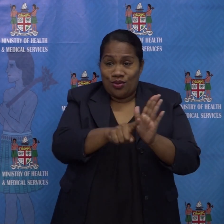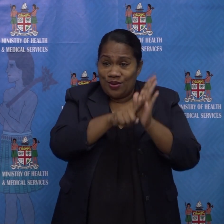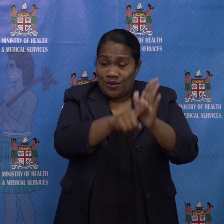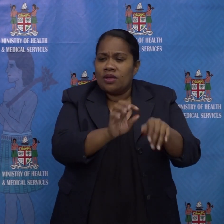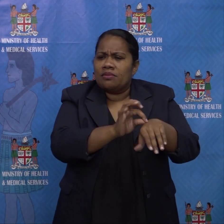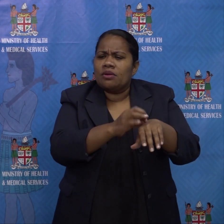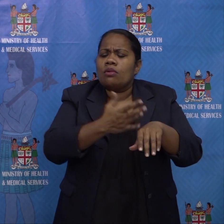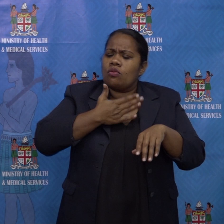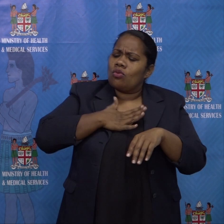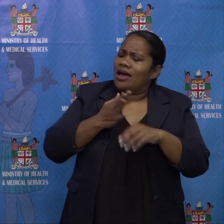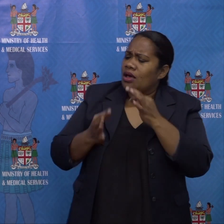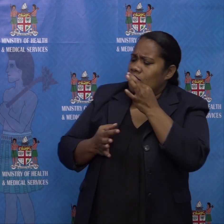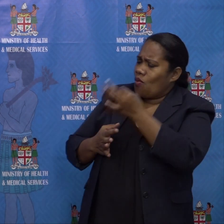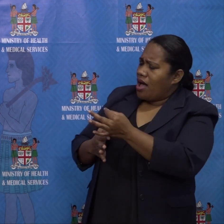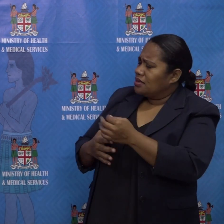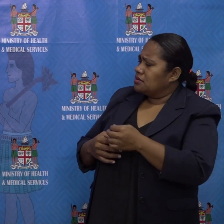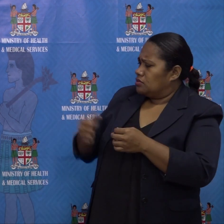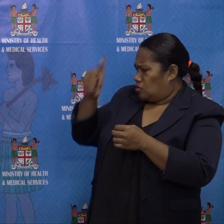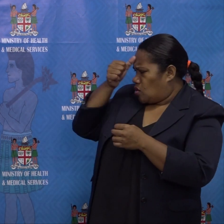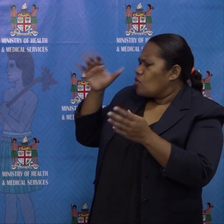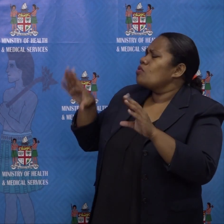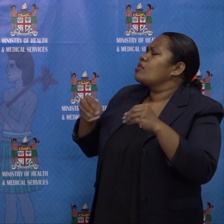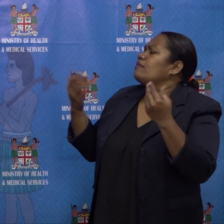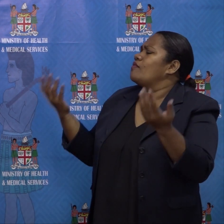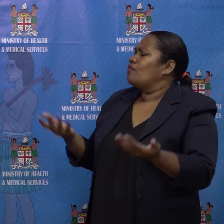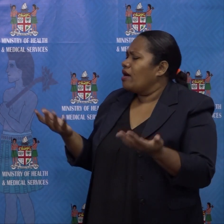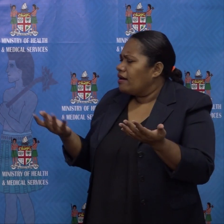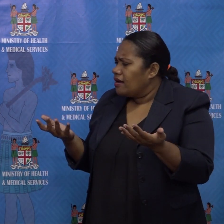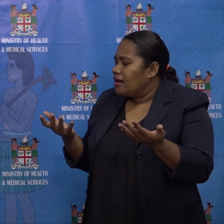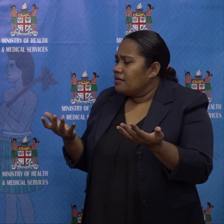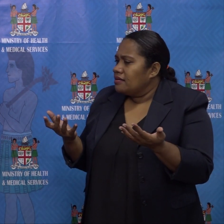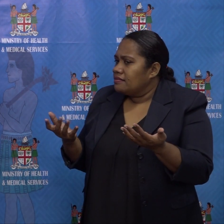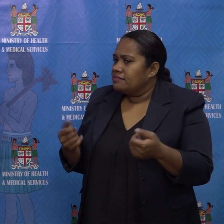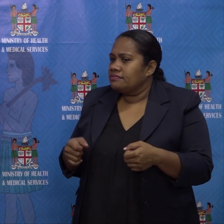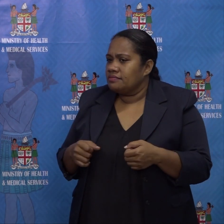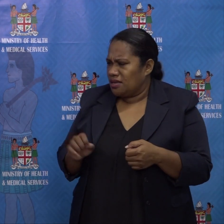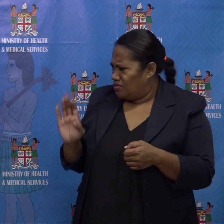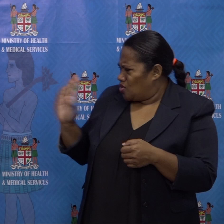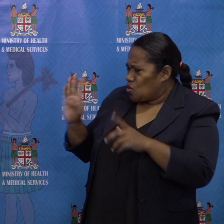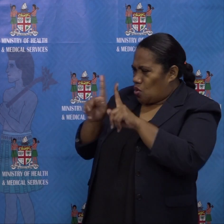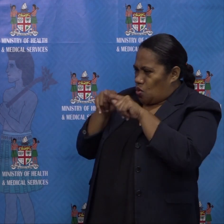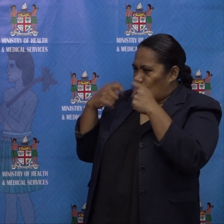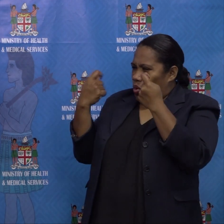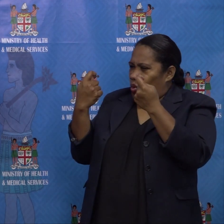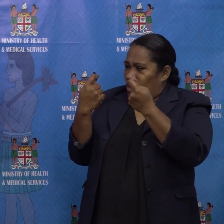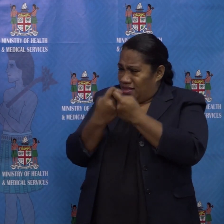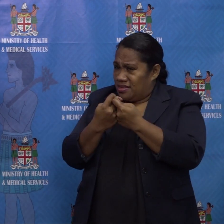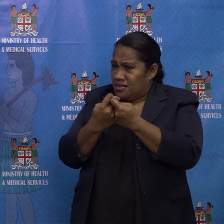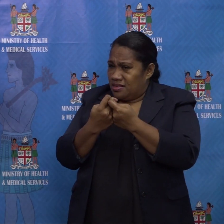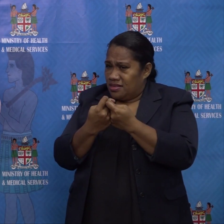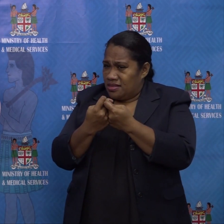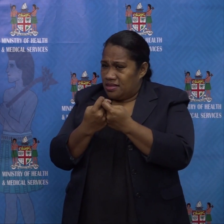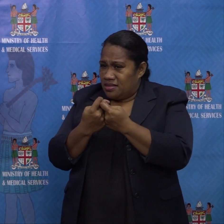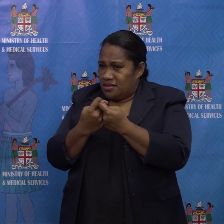ask whether you know where he's from and and whether your teams have established his